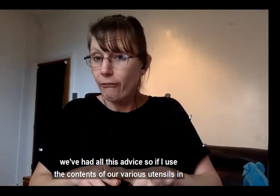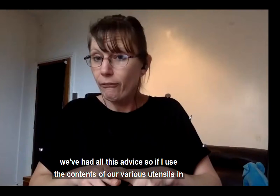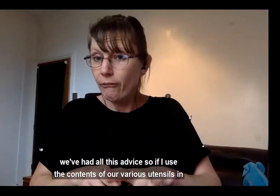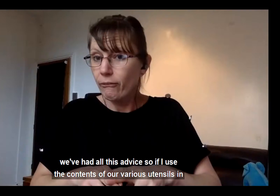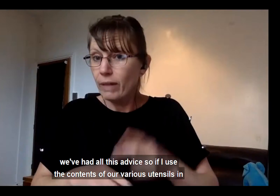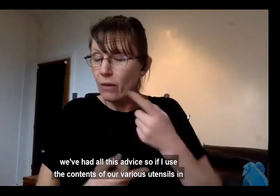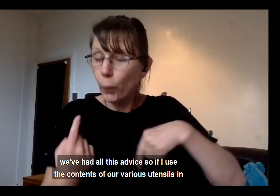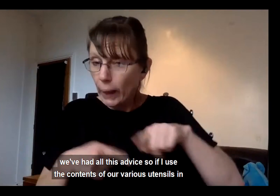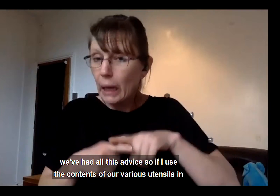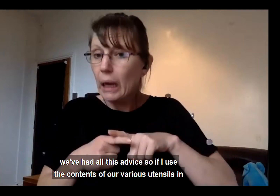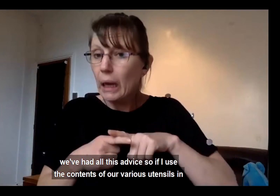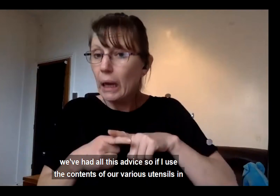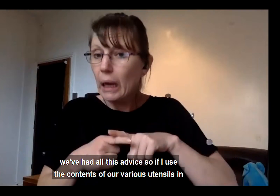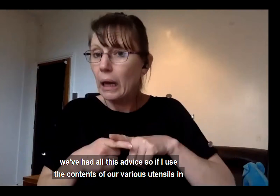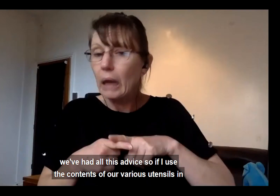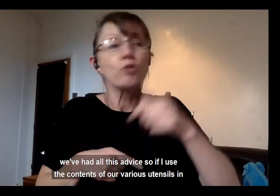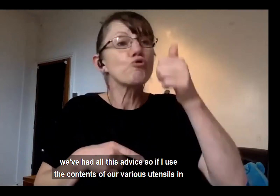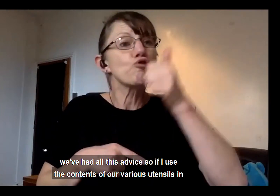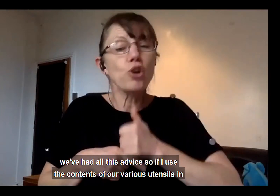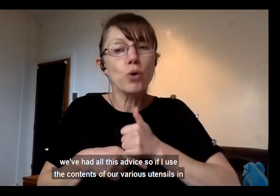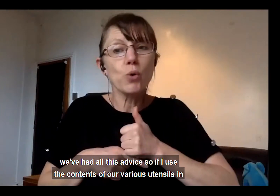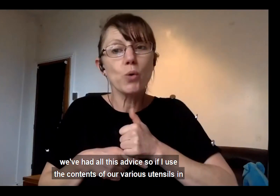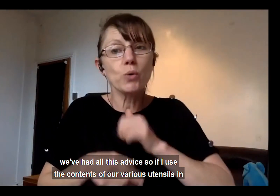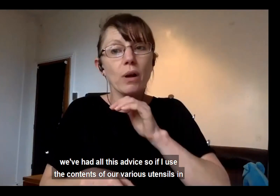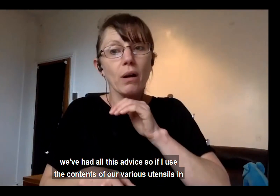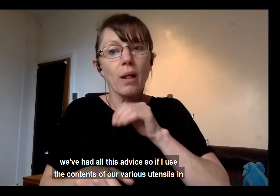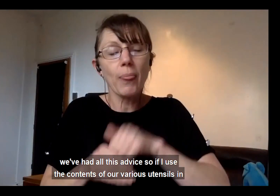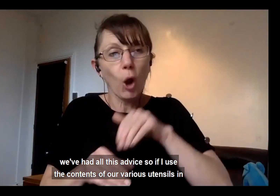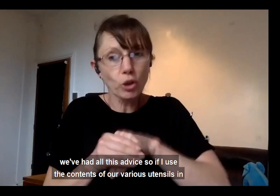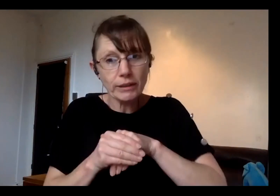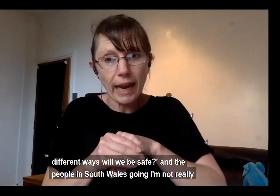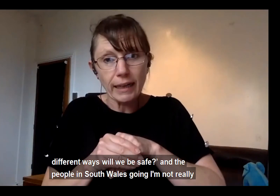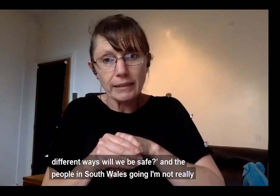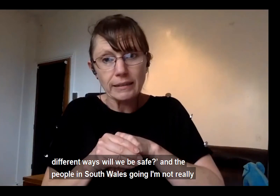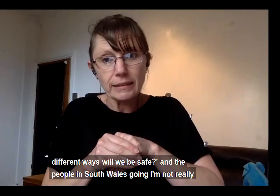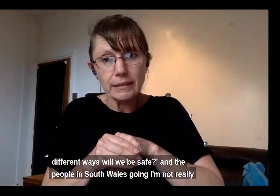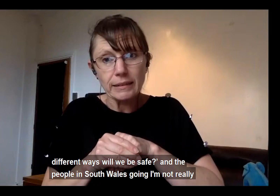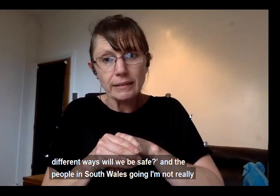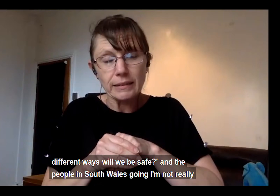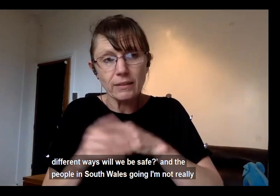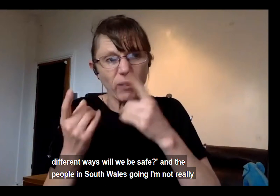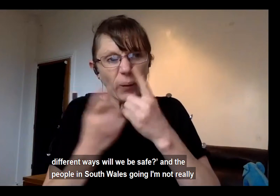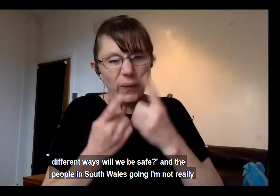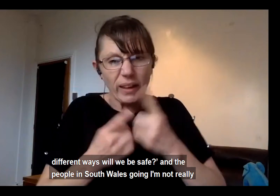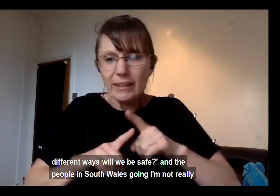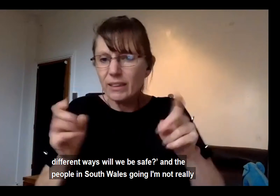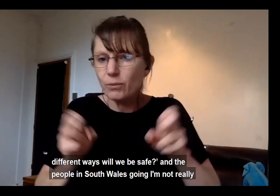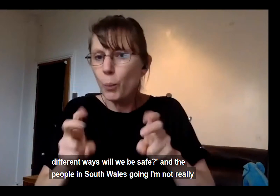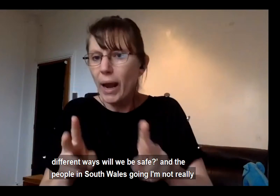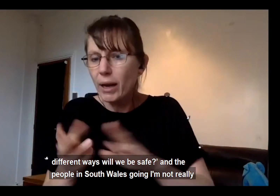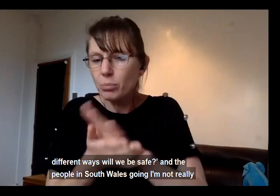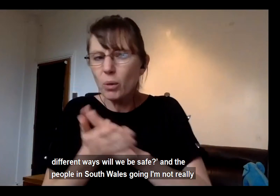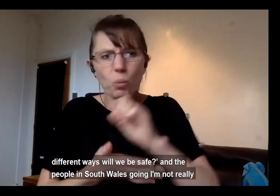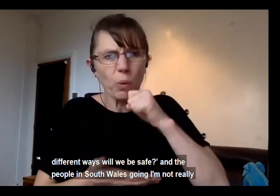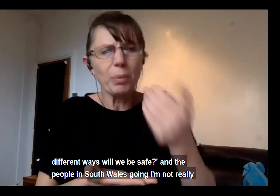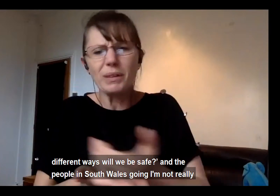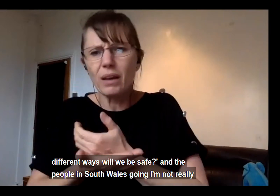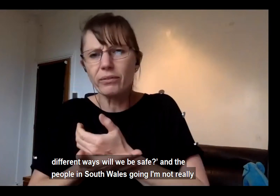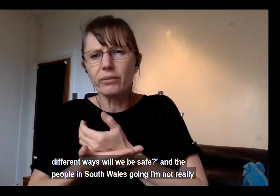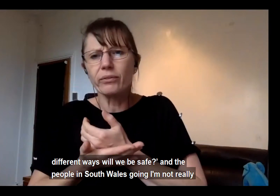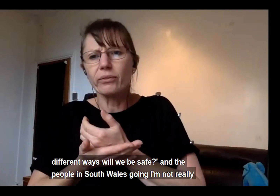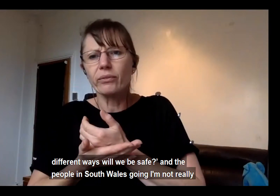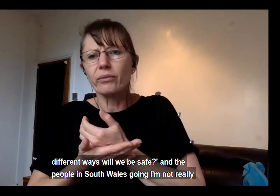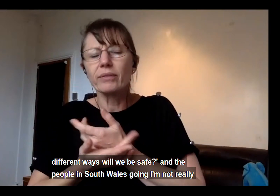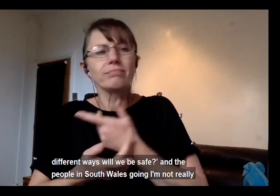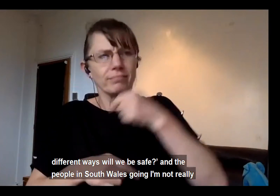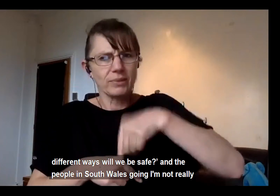we use the contents of our various utensils in different ways, will we be safe? And the people in South